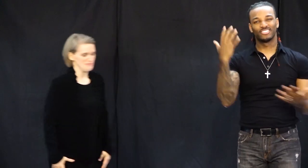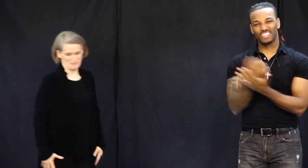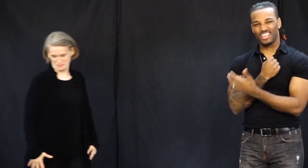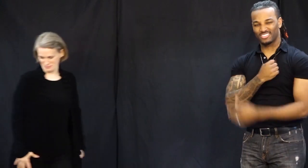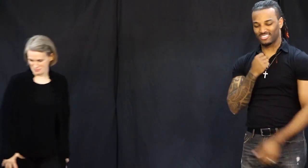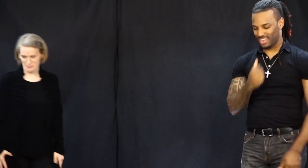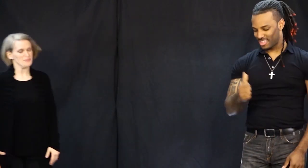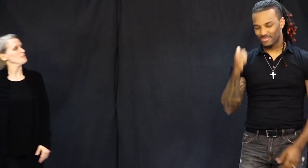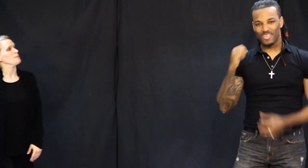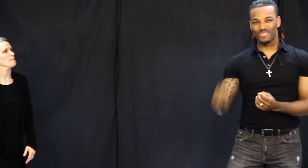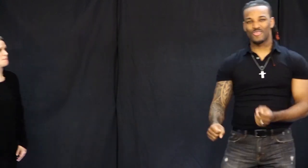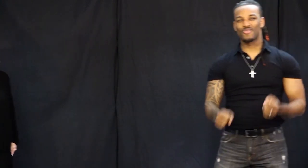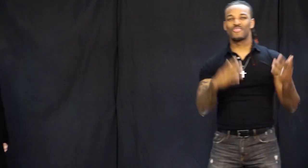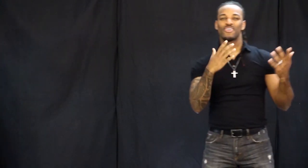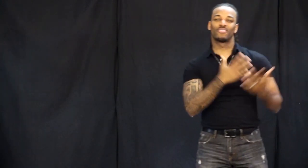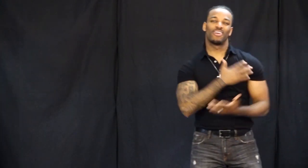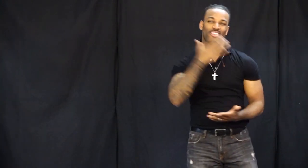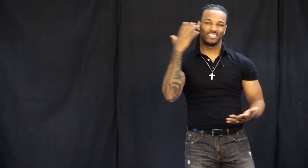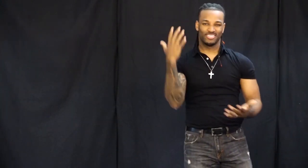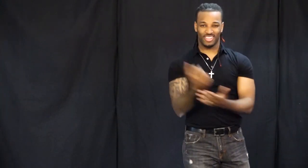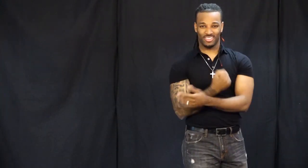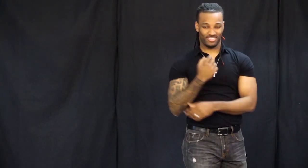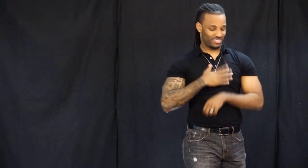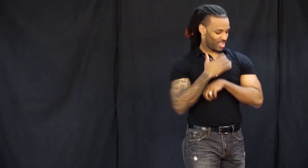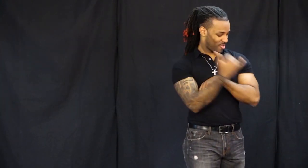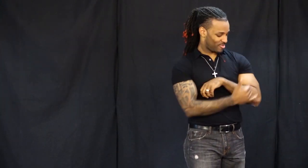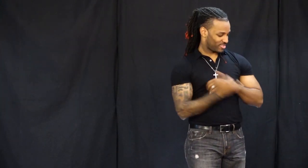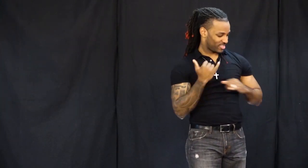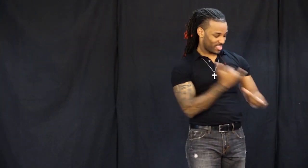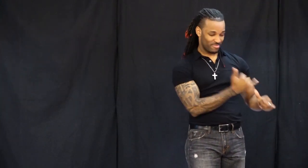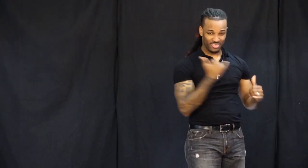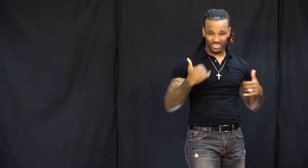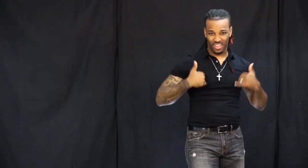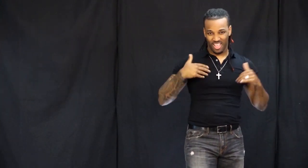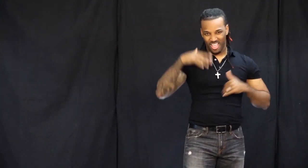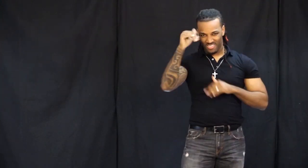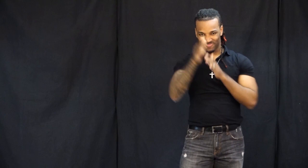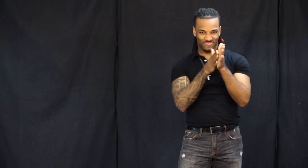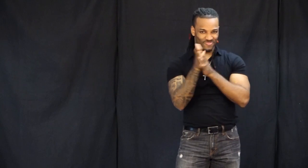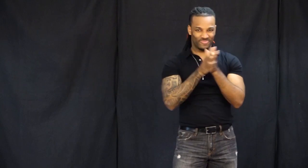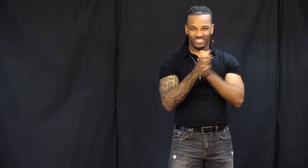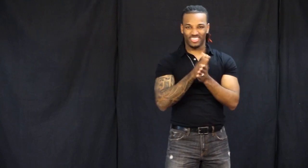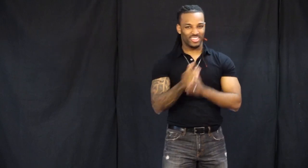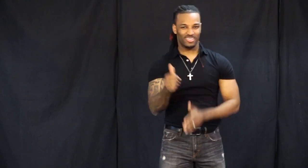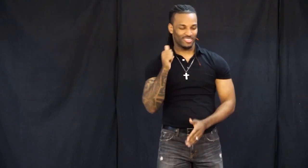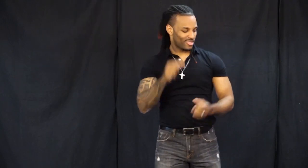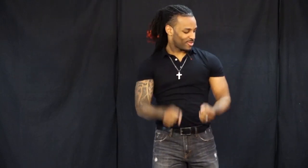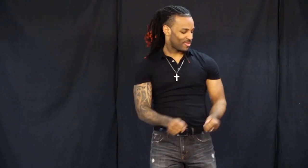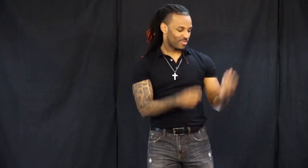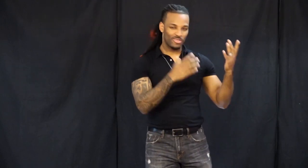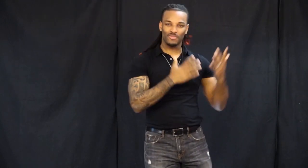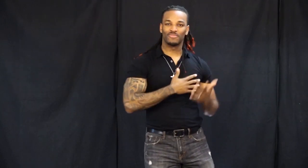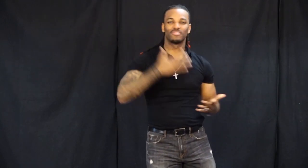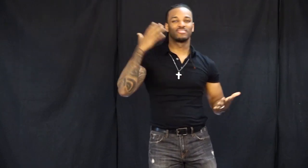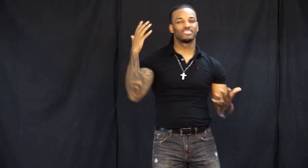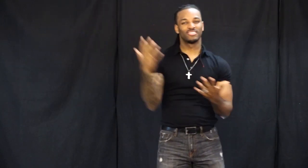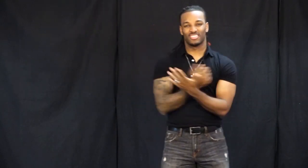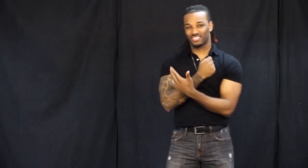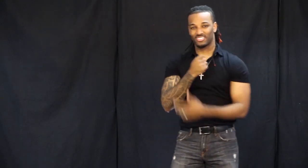shot. I am not throwing away my shot. Hey yo, I'm just like my country. I'm young, scrappy, and hungry, and I'm not throwing away my shot.